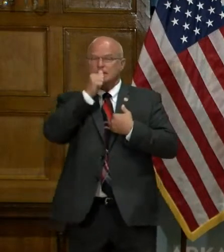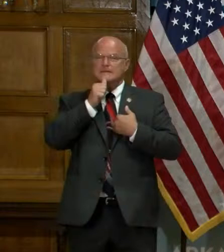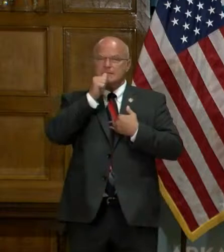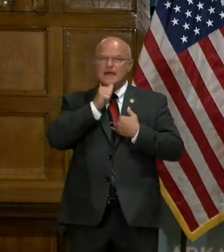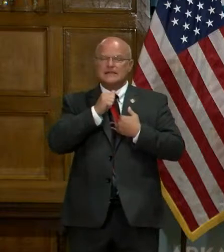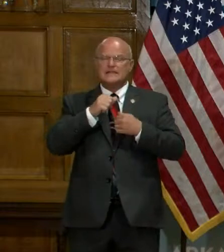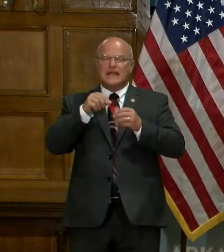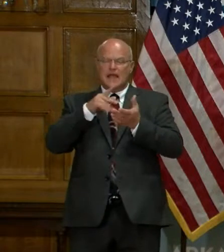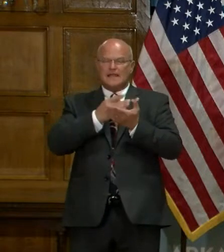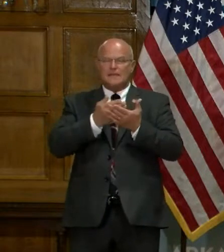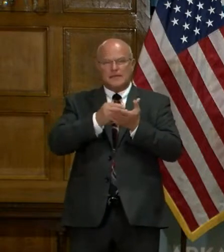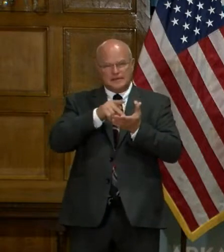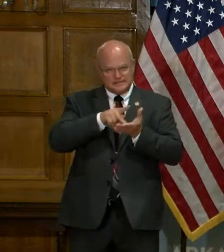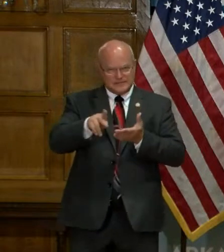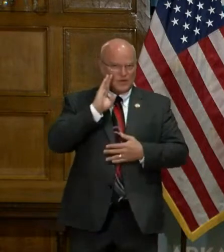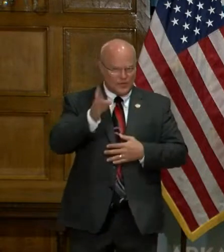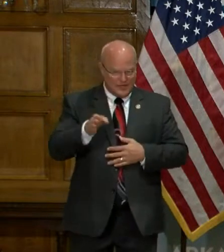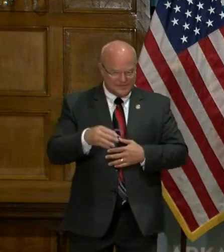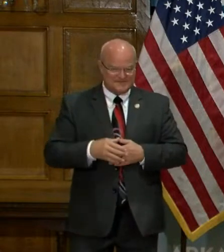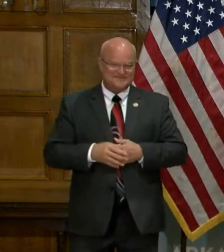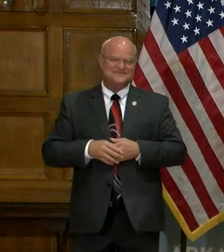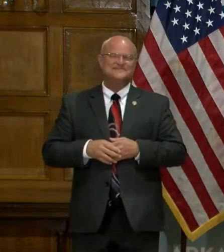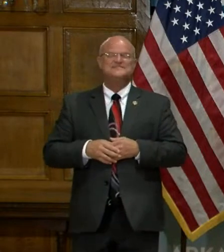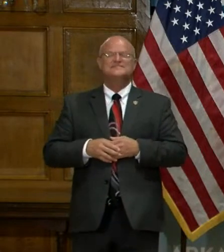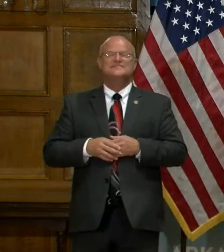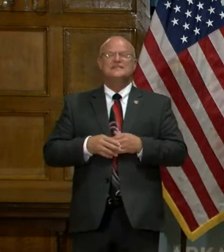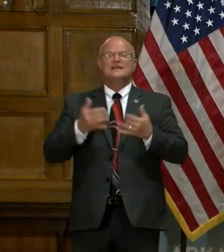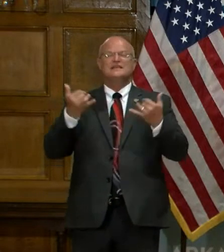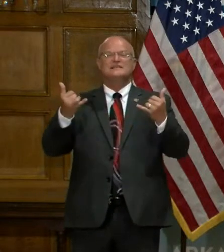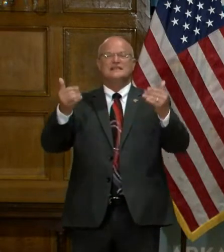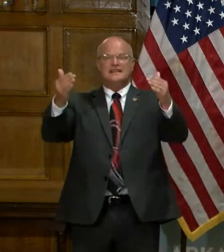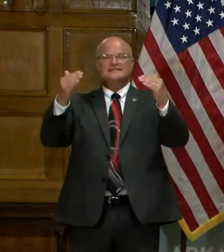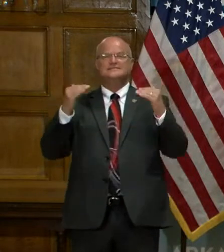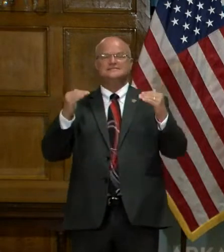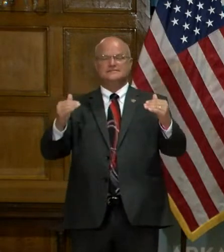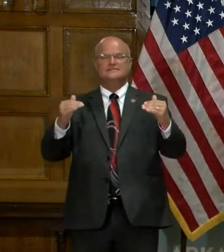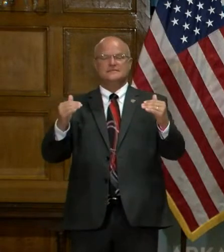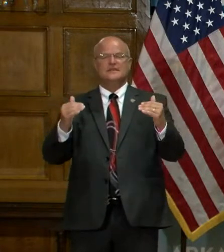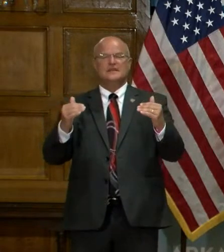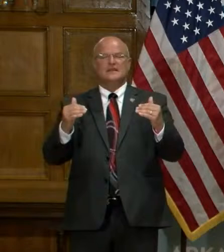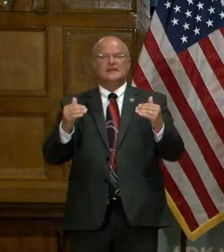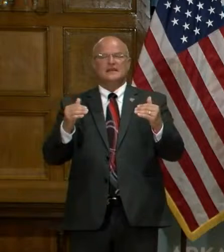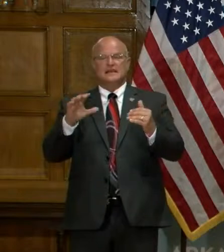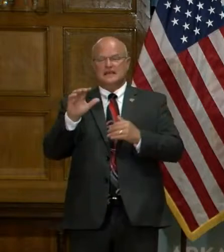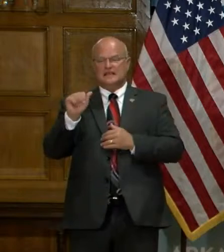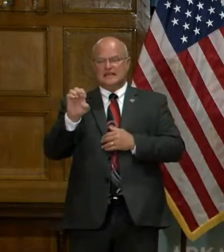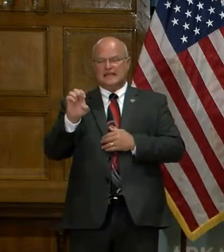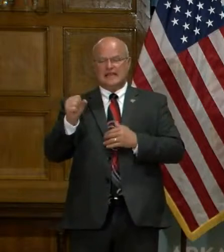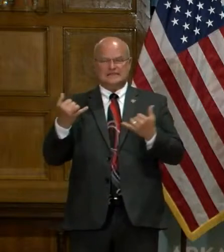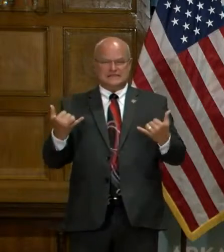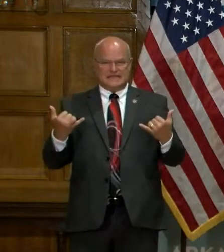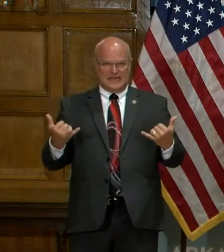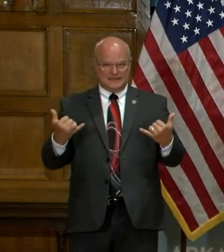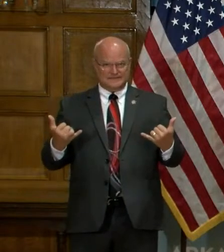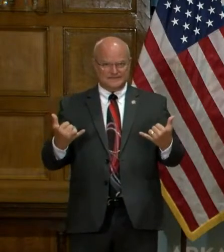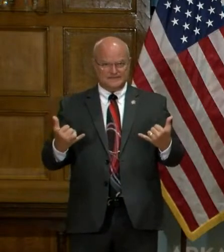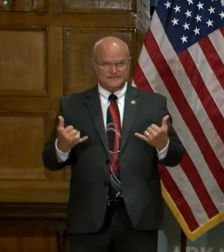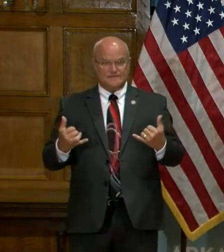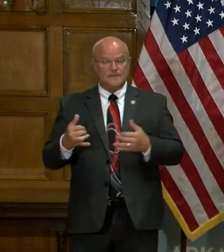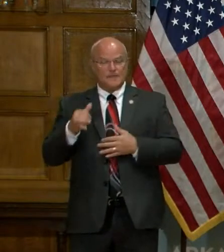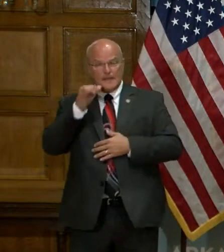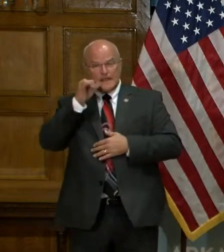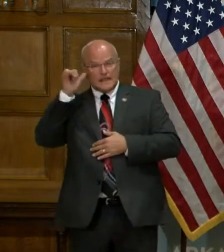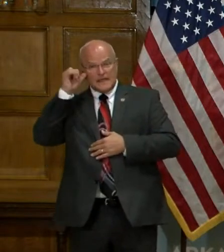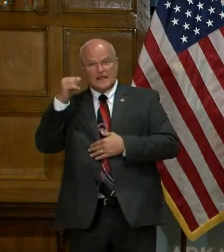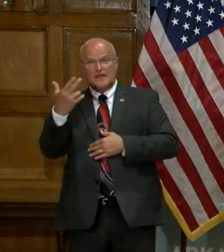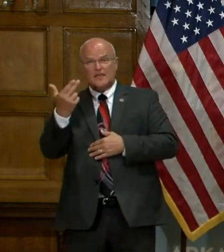be getting that money out. And then that brings me to the cases for today. Yesterday